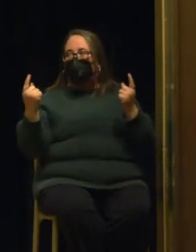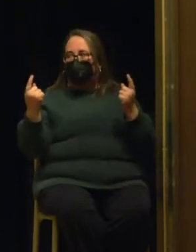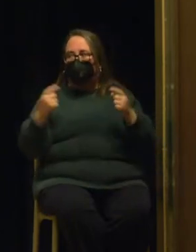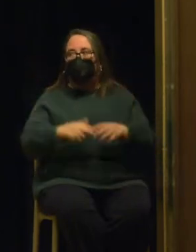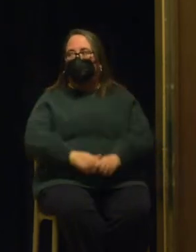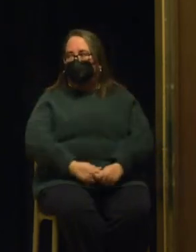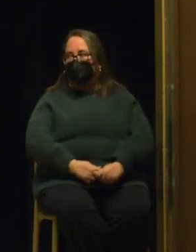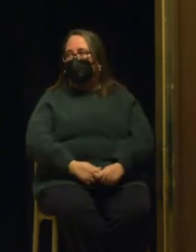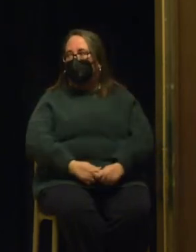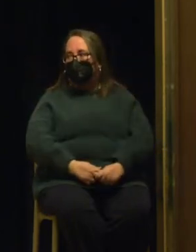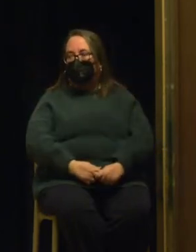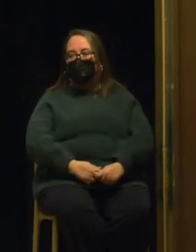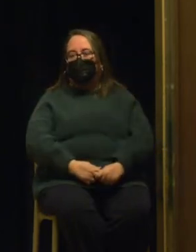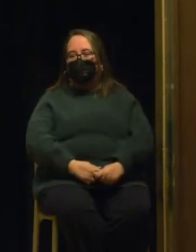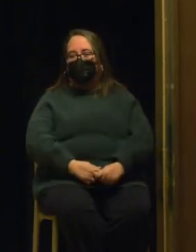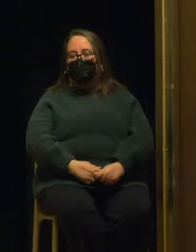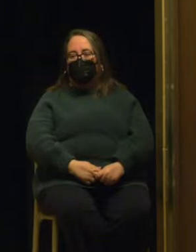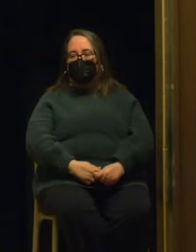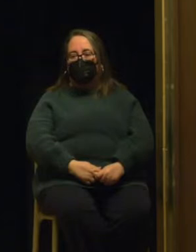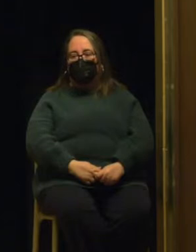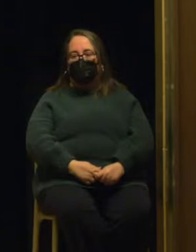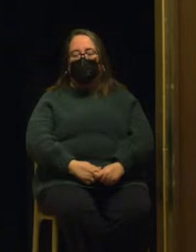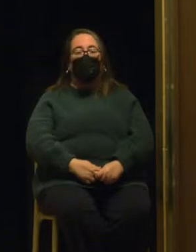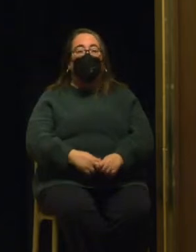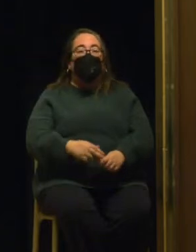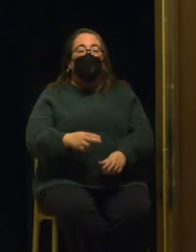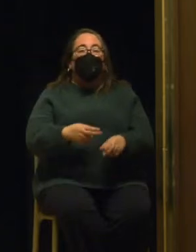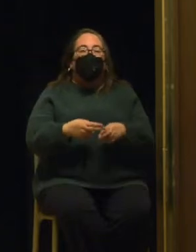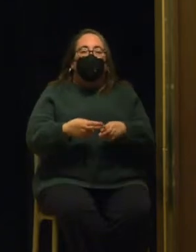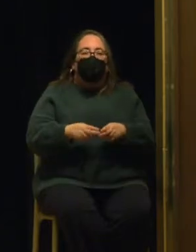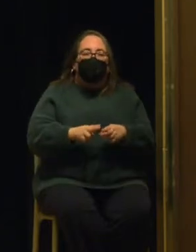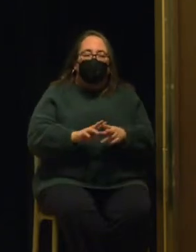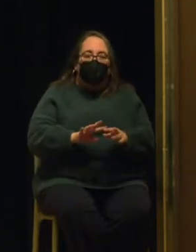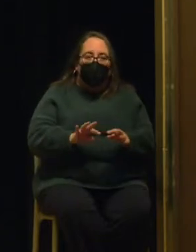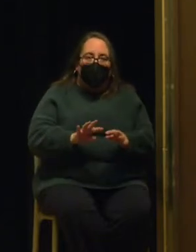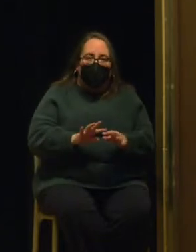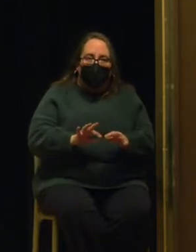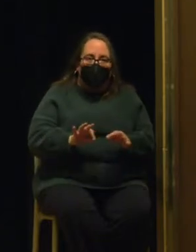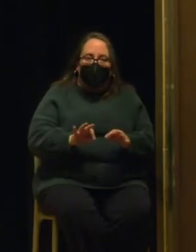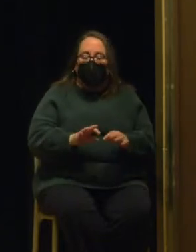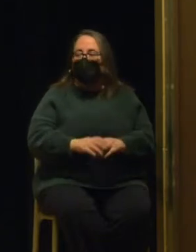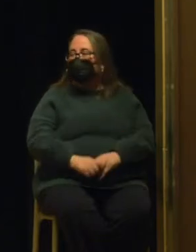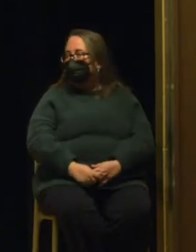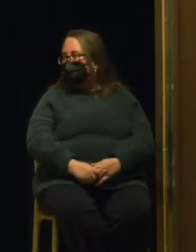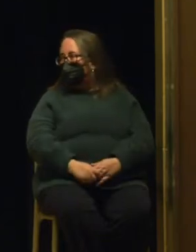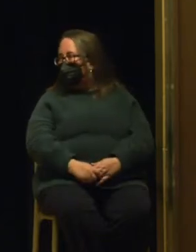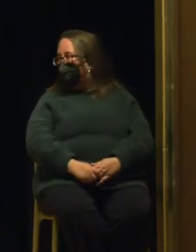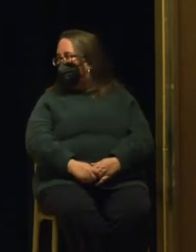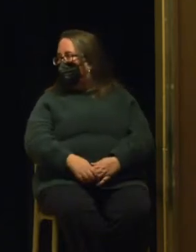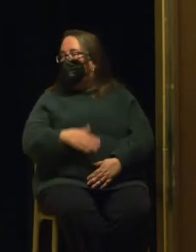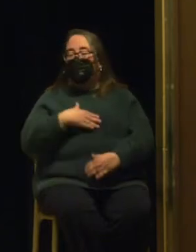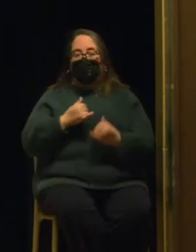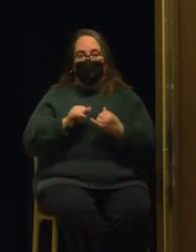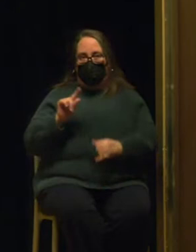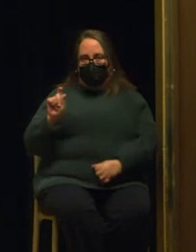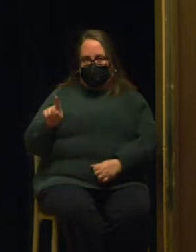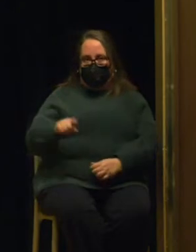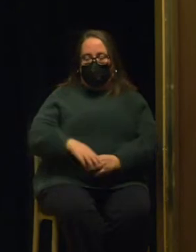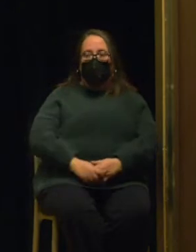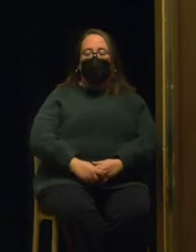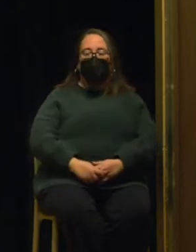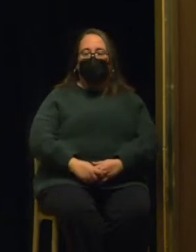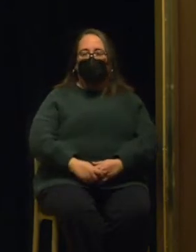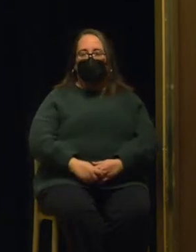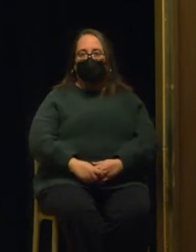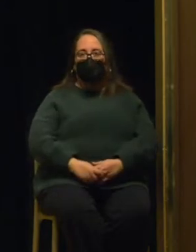Questions, polite, brief comments. You know, so this is my last question.